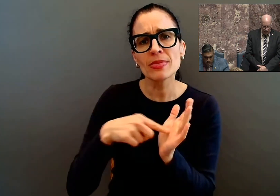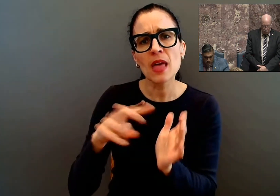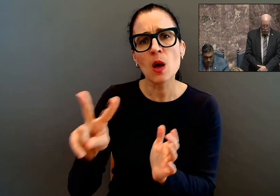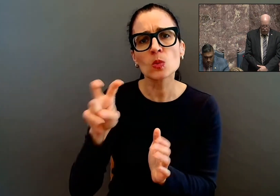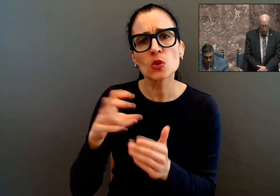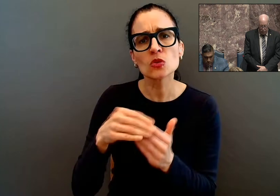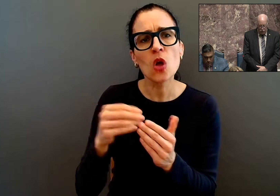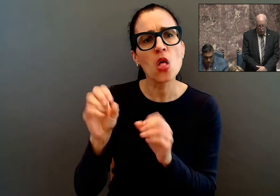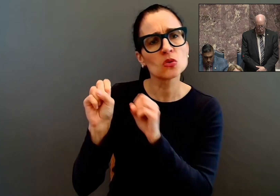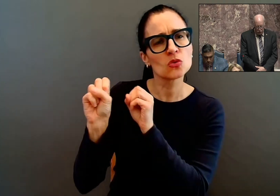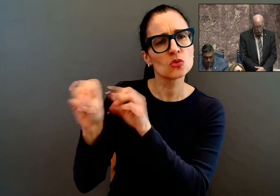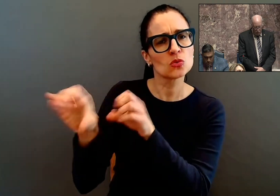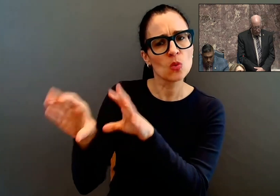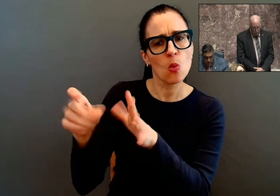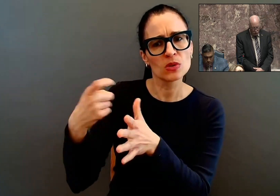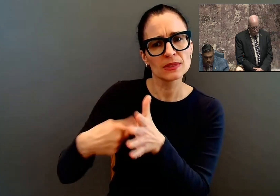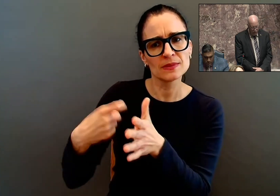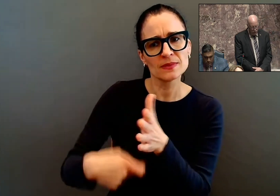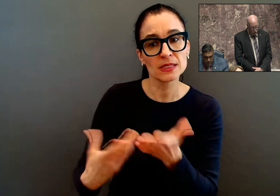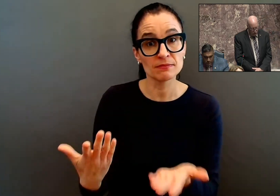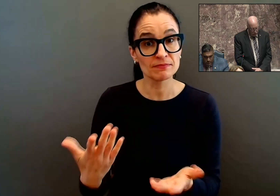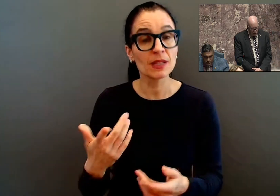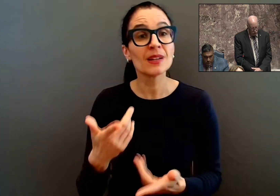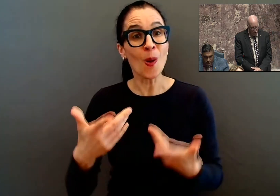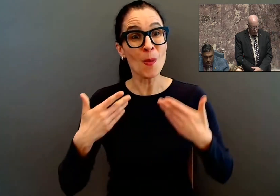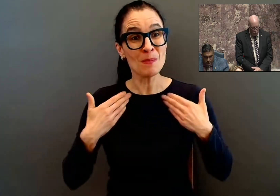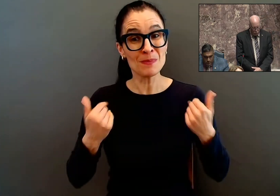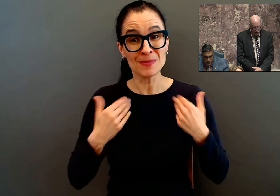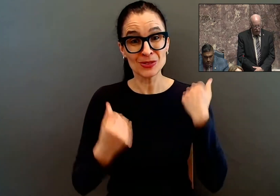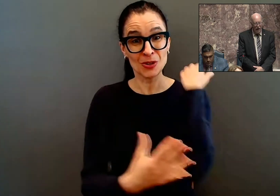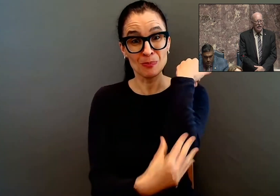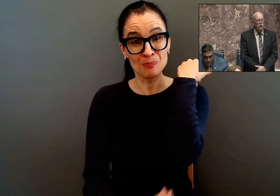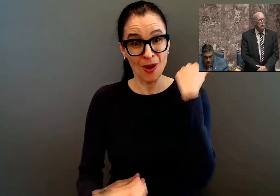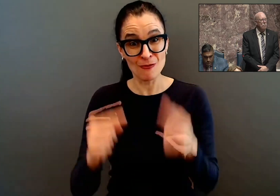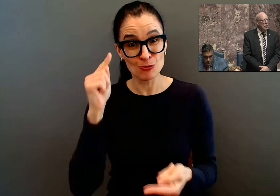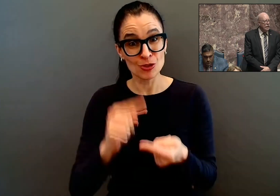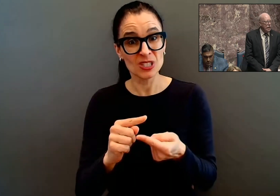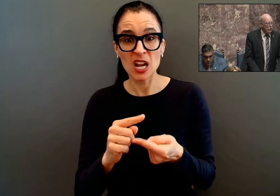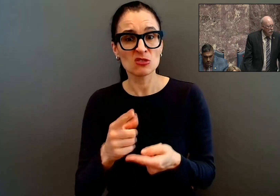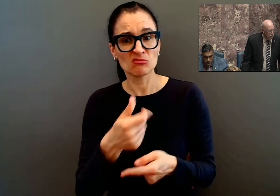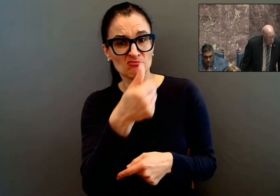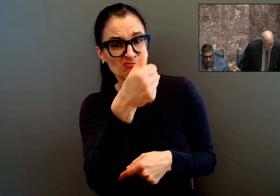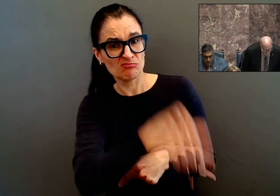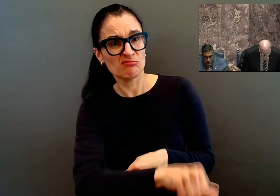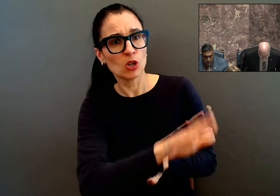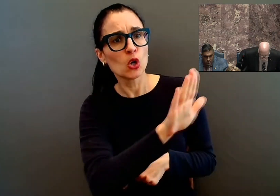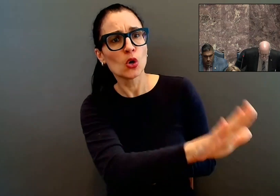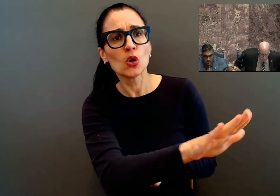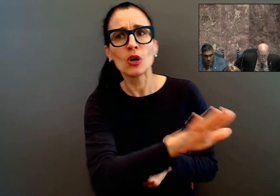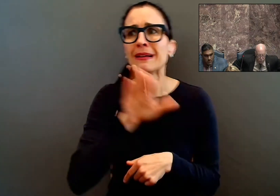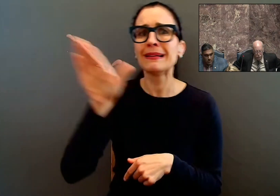Is this what we've come to in British Columbia, Mr. Speaker? Seniors left homeless and humiliated.